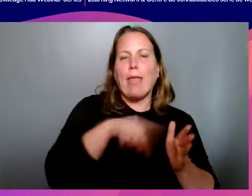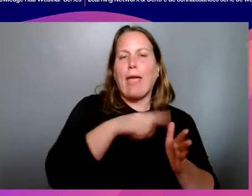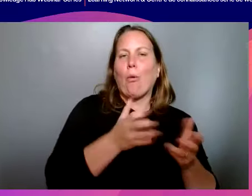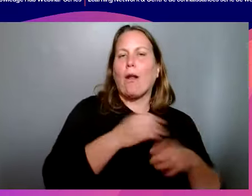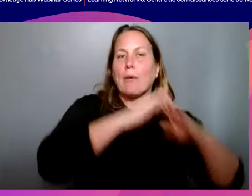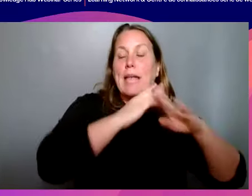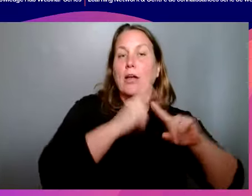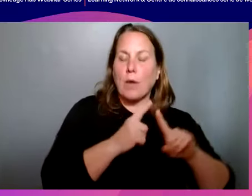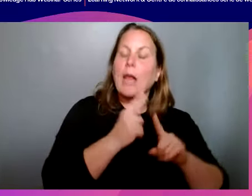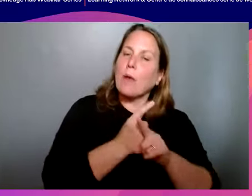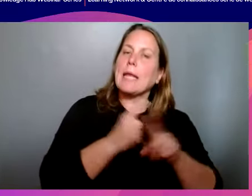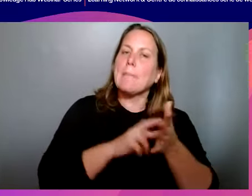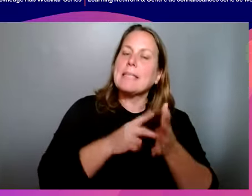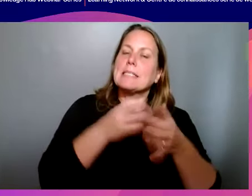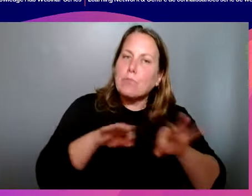you're aiming to protect.